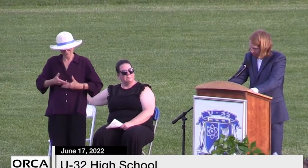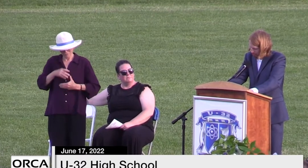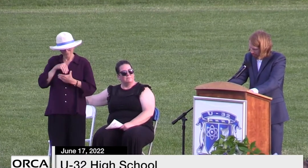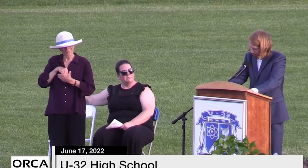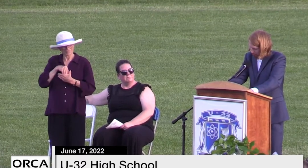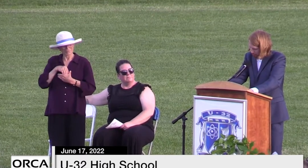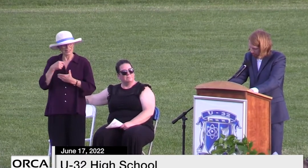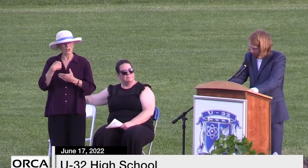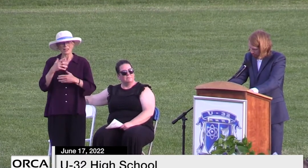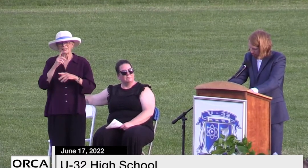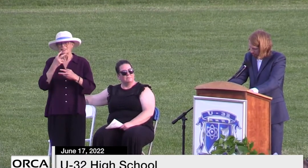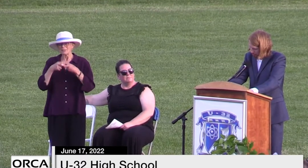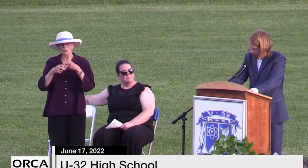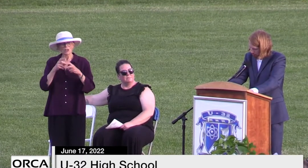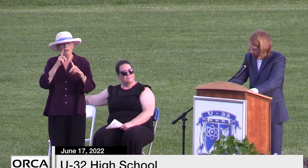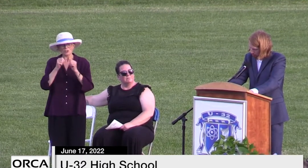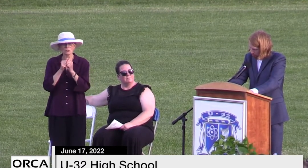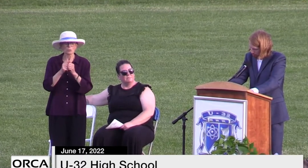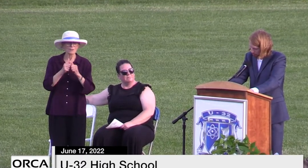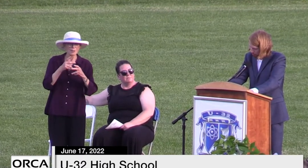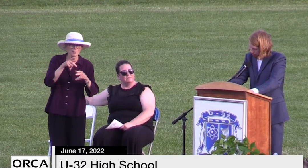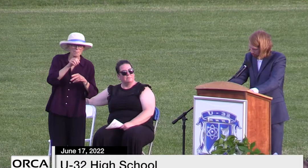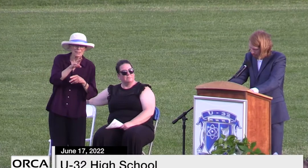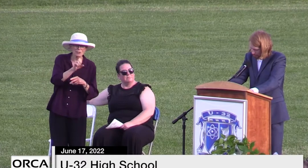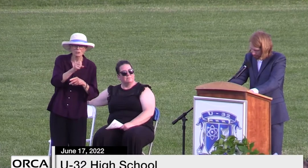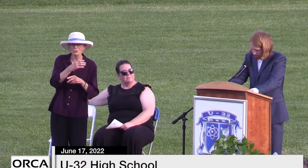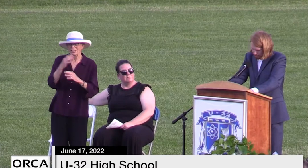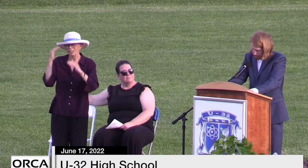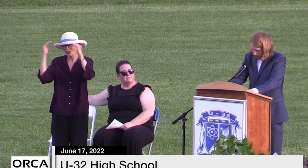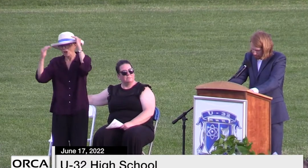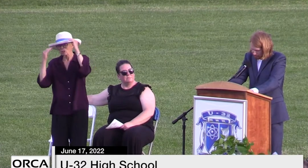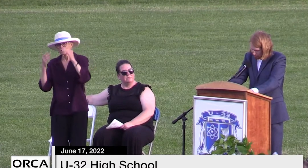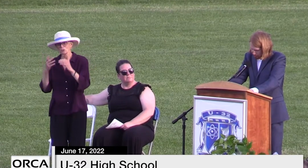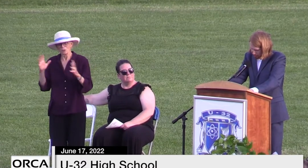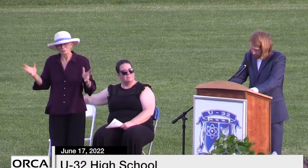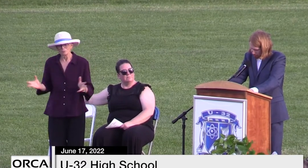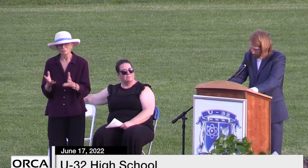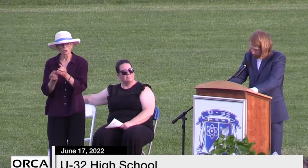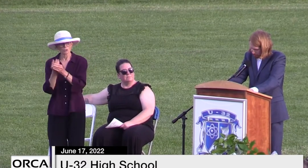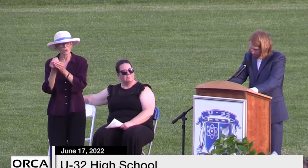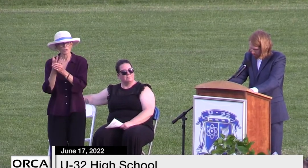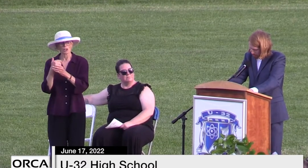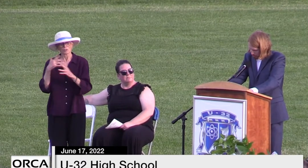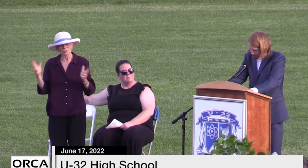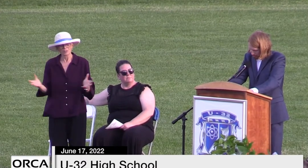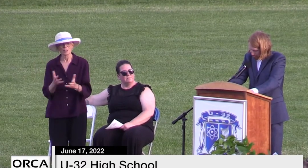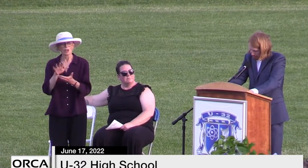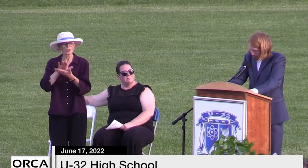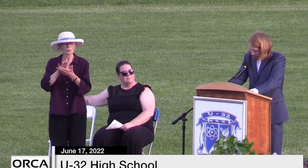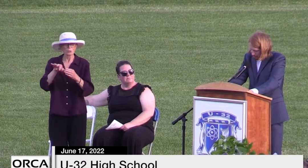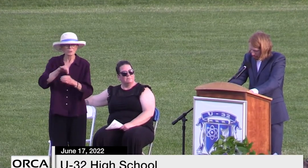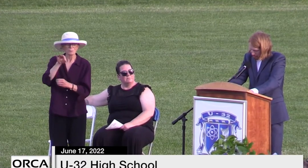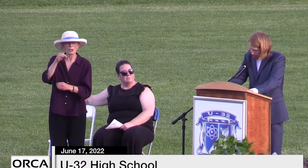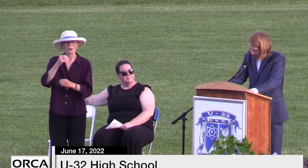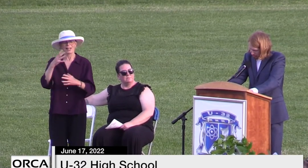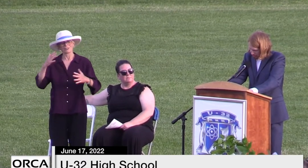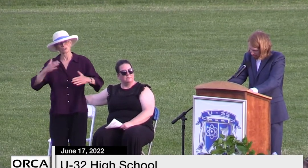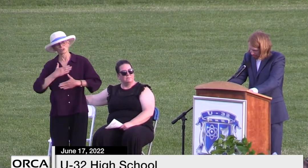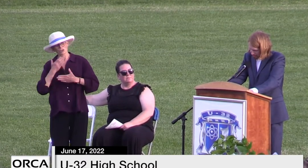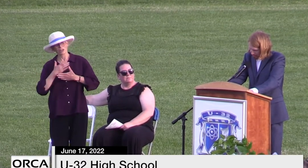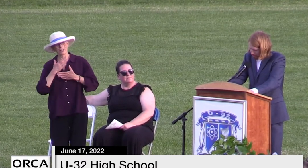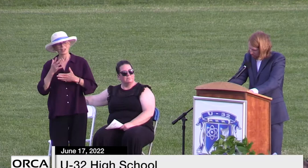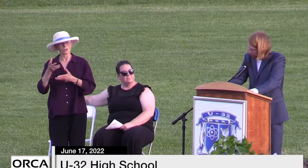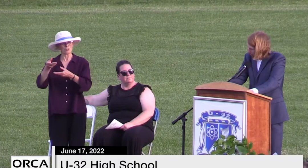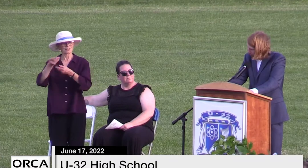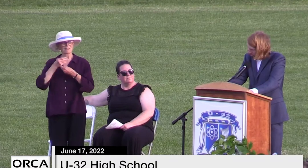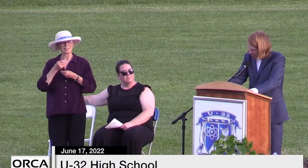difficult conversations with peers and adults to help promote growth for the better. You have promoted school spirit and joy. You have given me